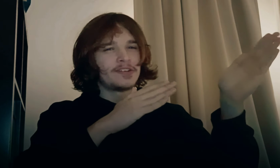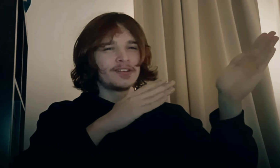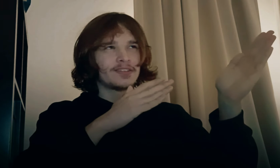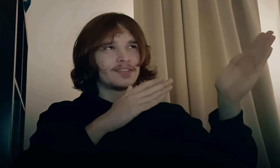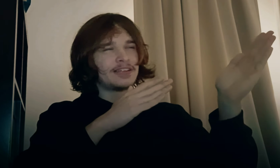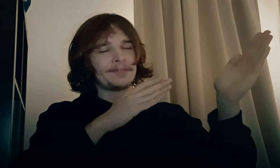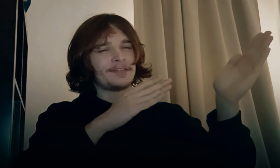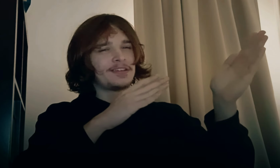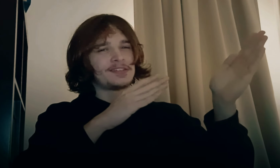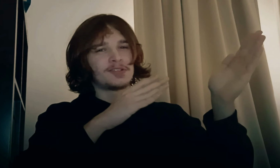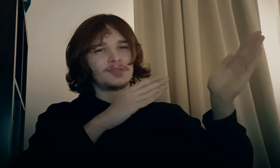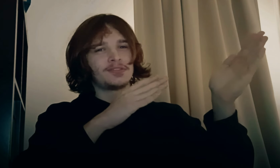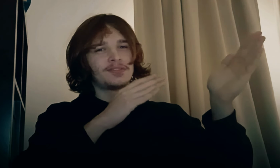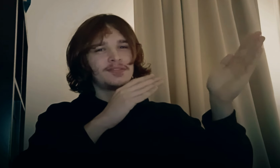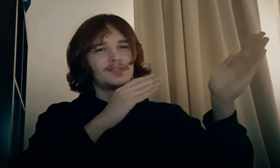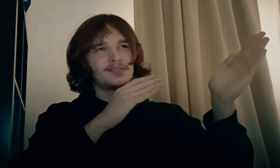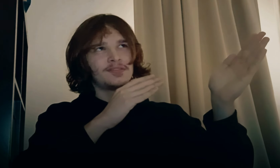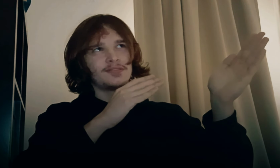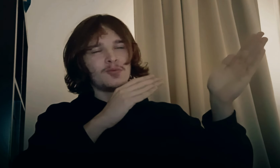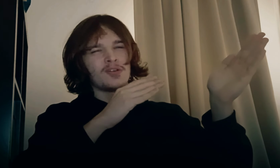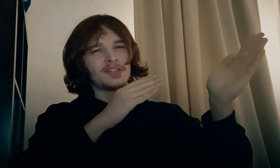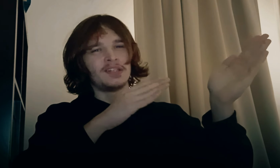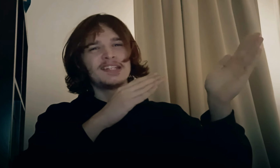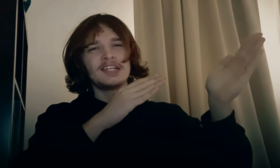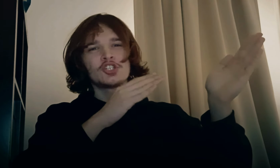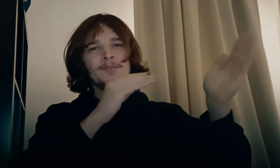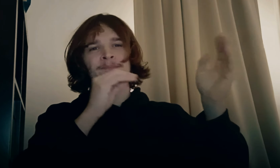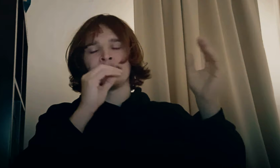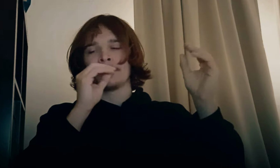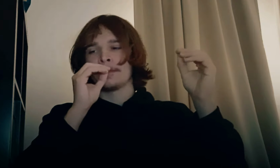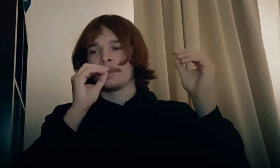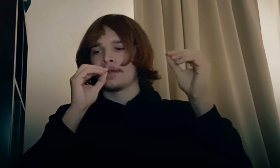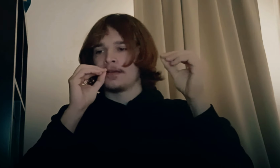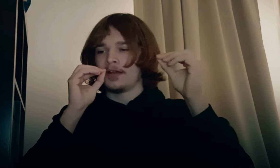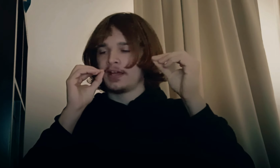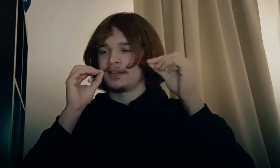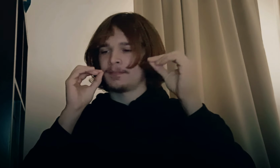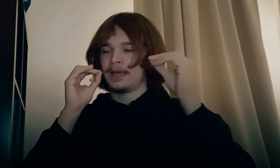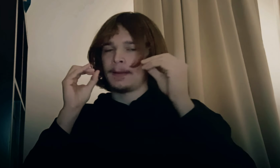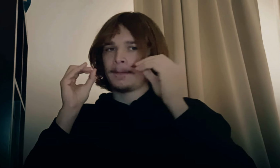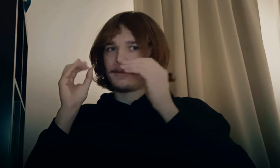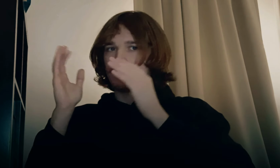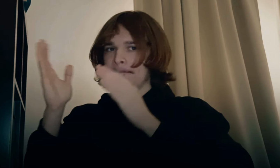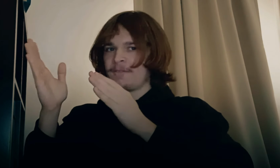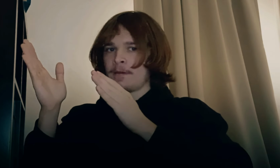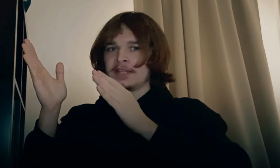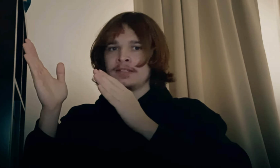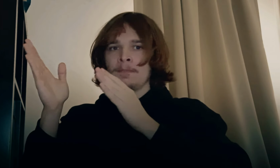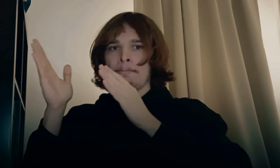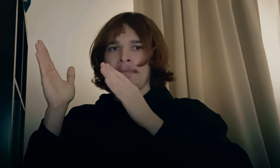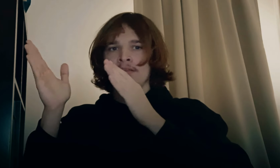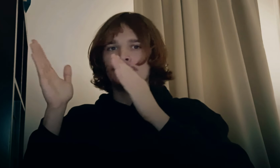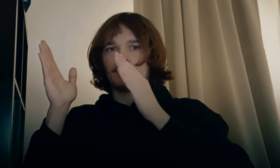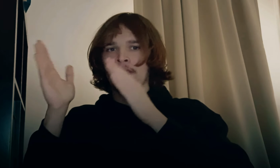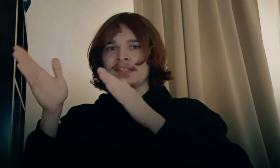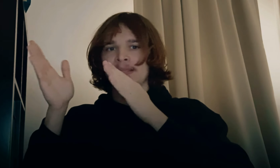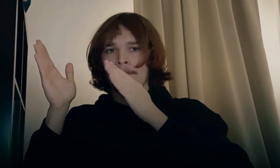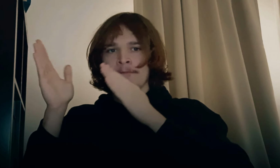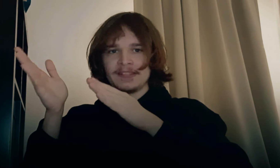dominator. I think it's a good word in English. And being feminine means being